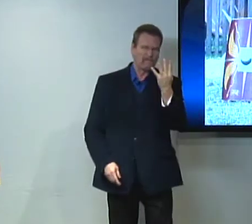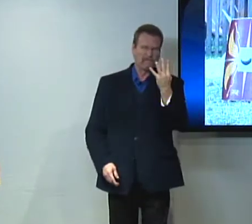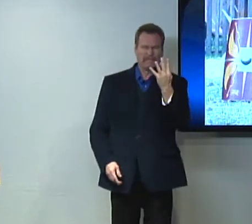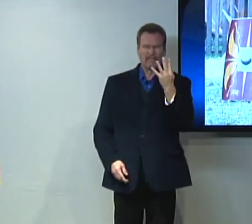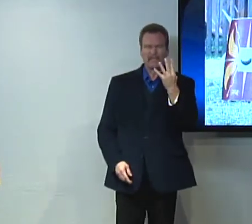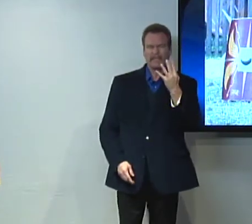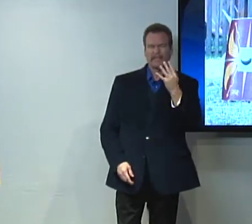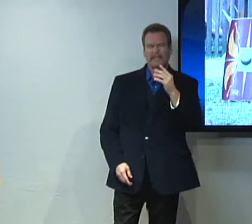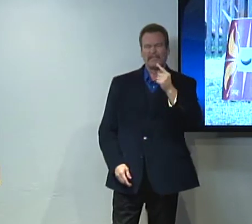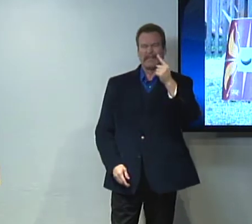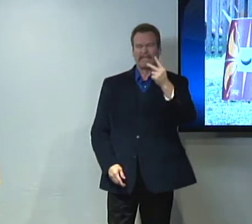ground.